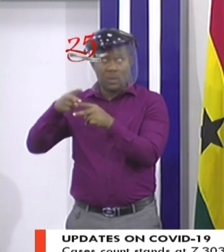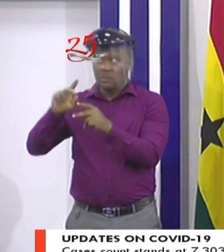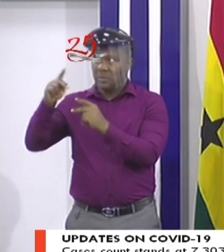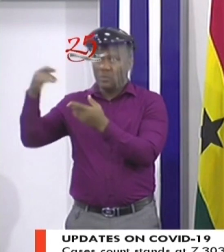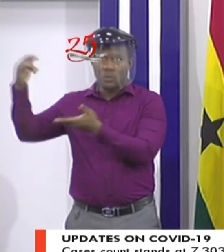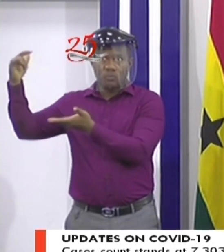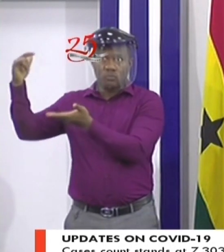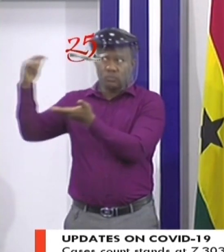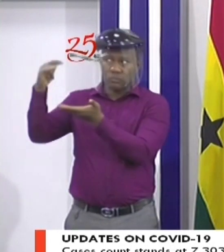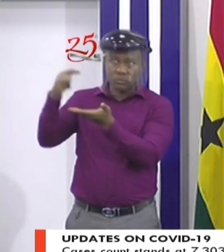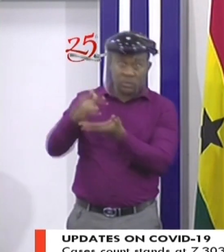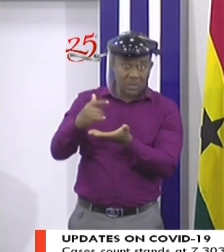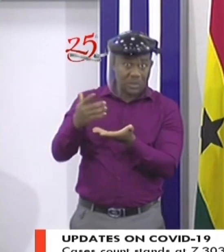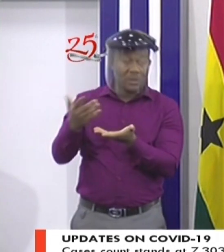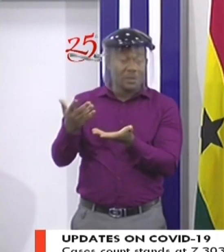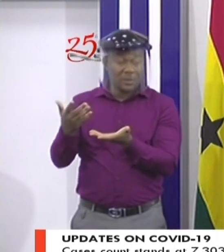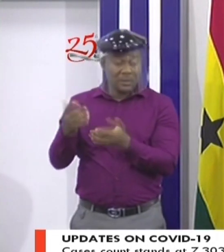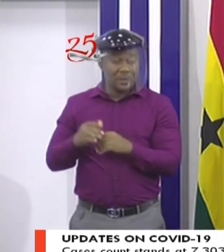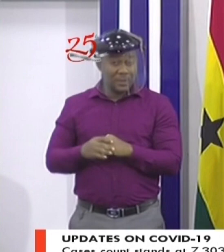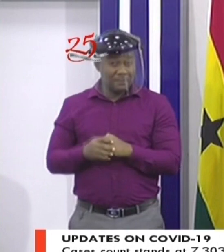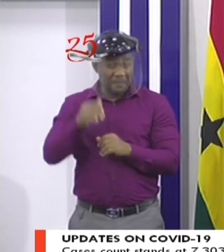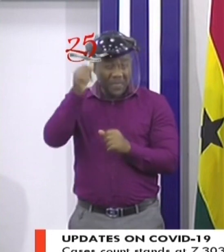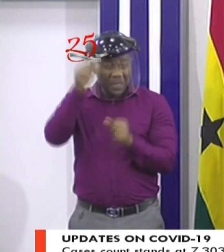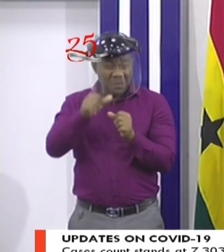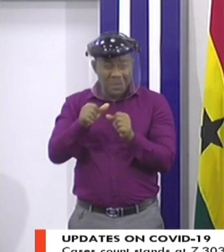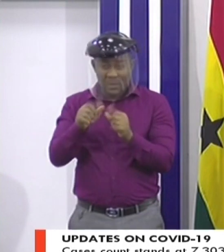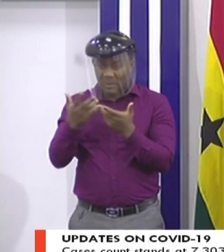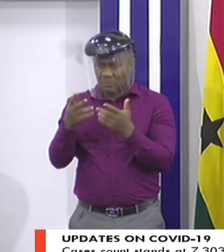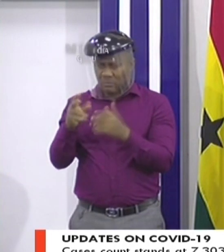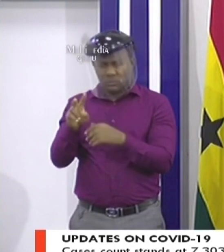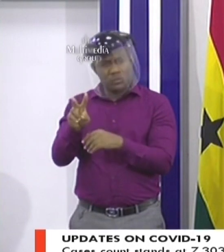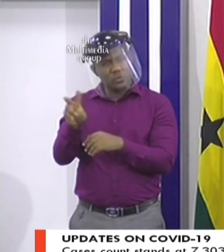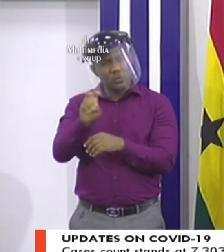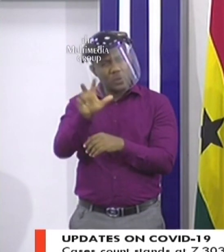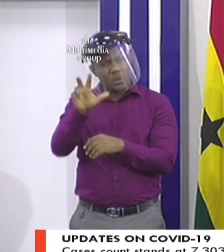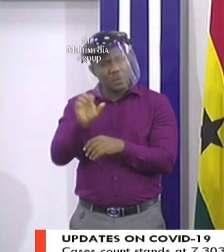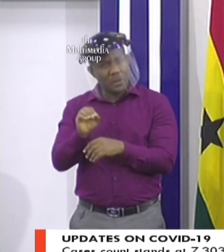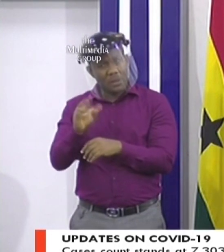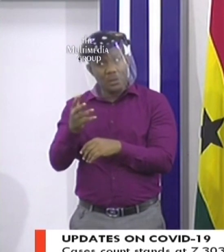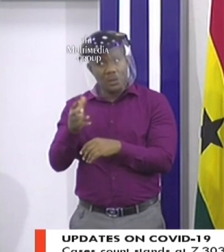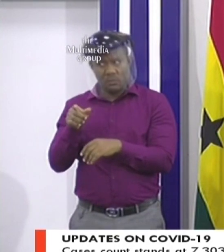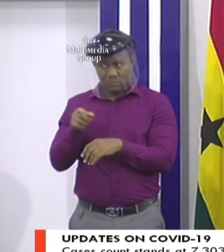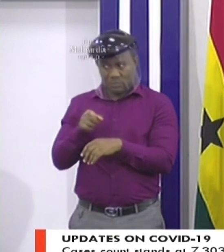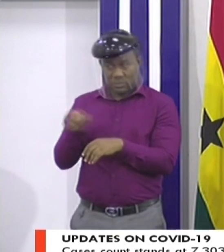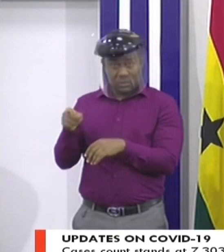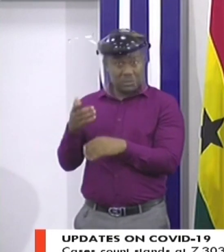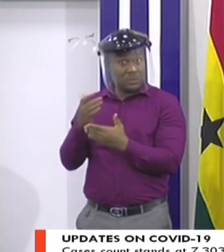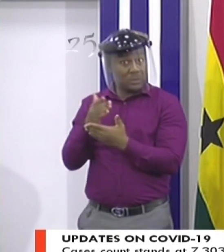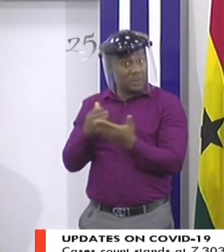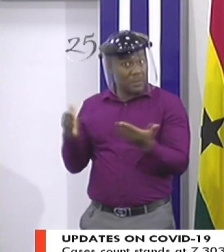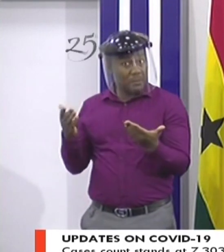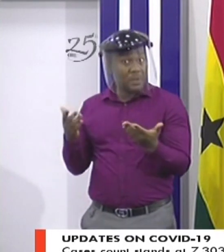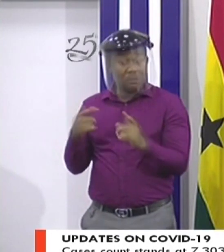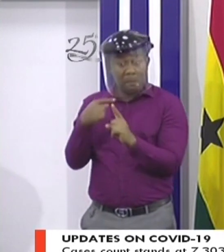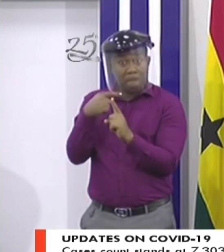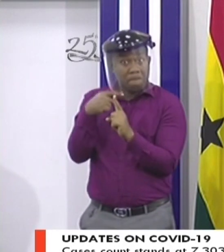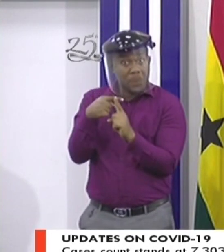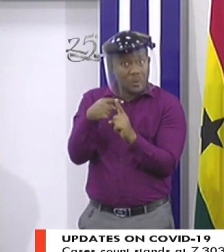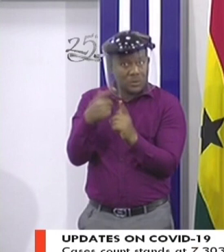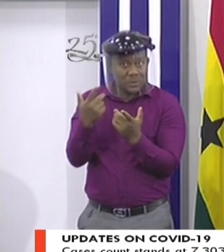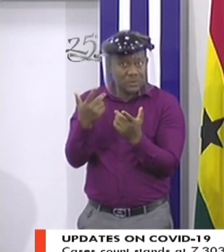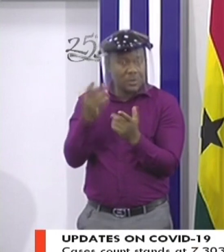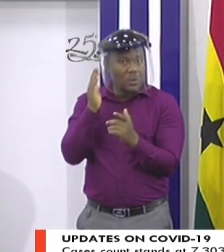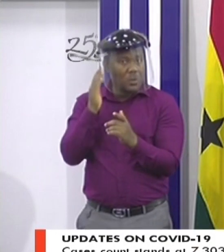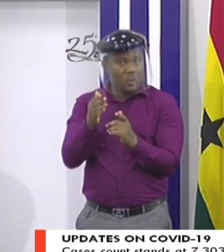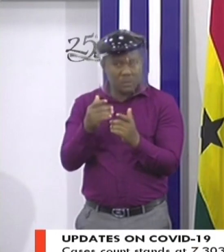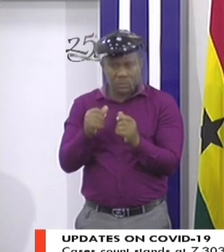with the tests of all the people that they took samples from. There are indications that some of them are positive. We will